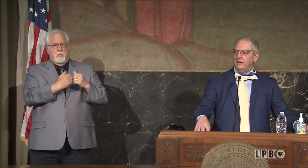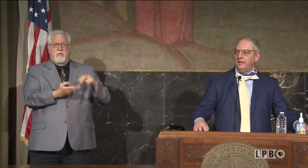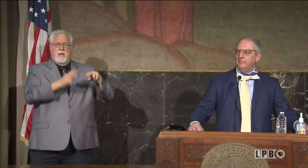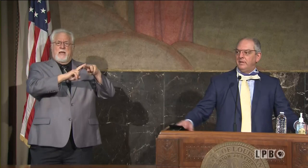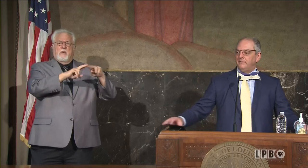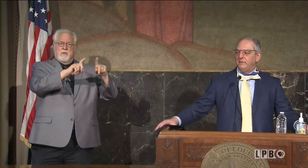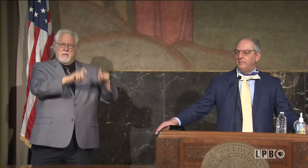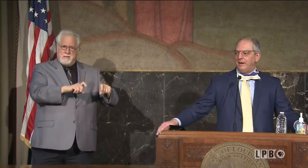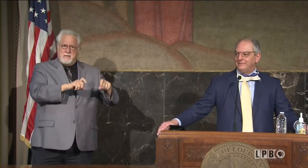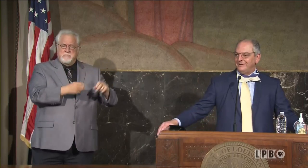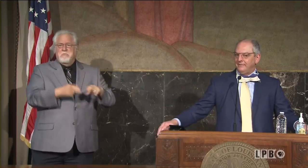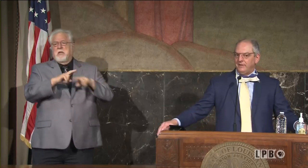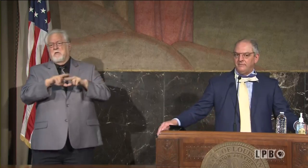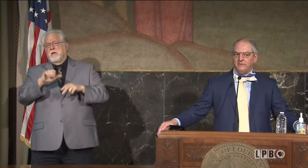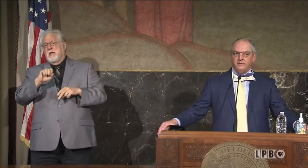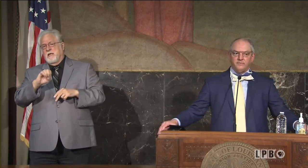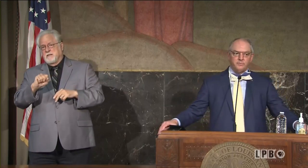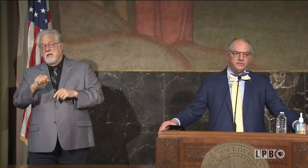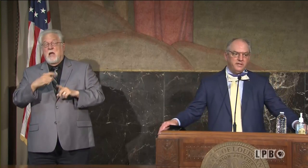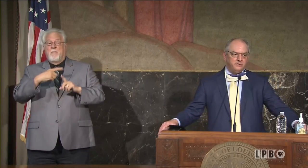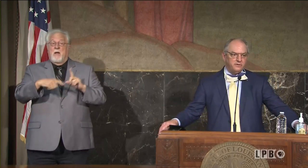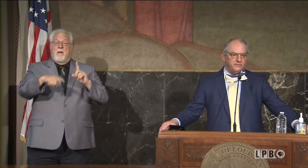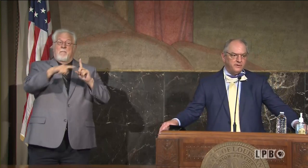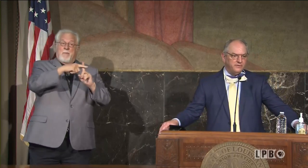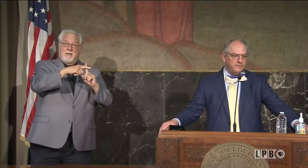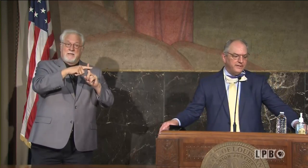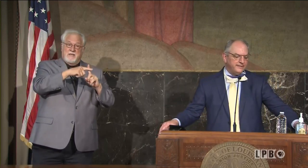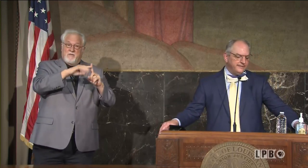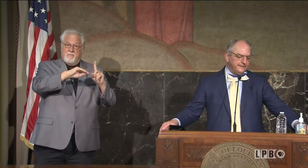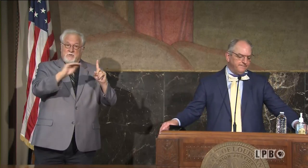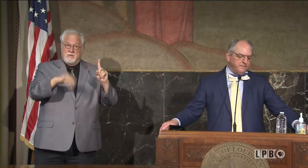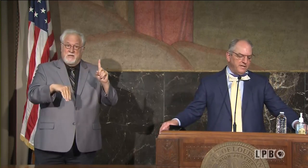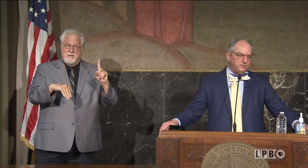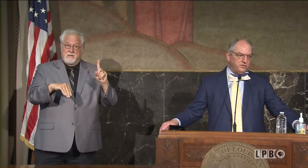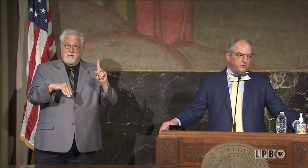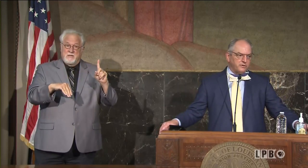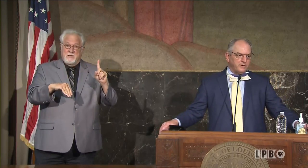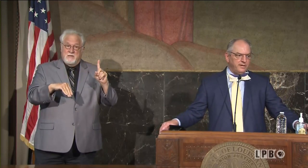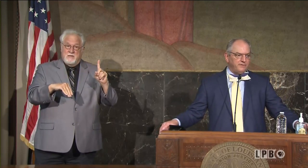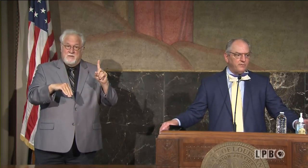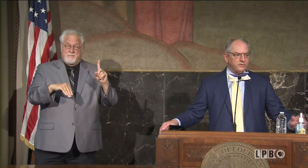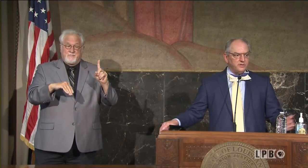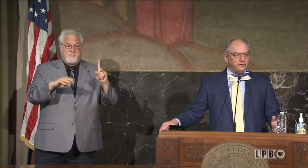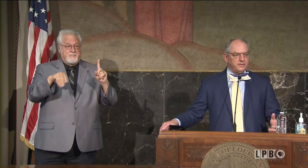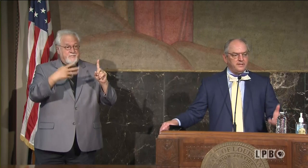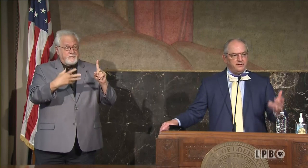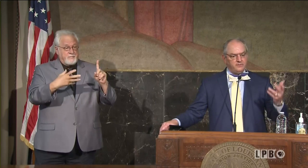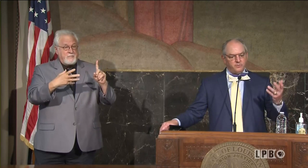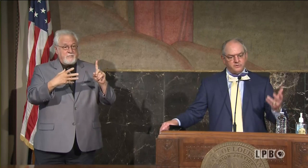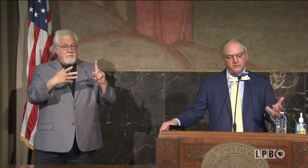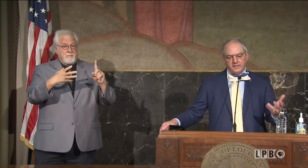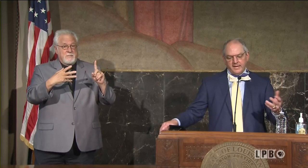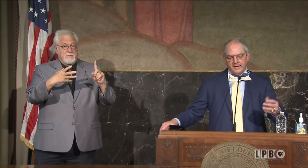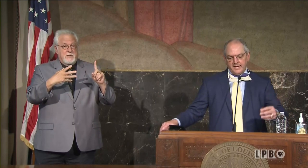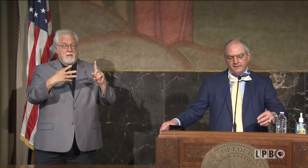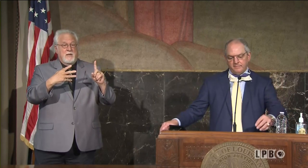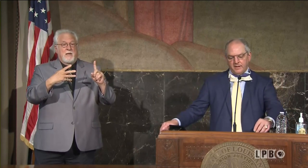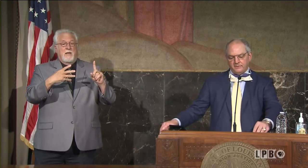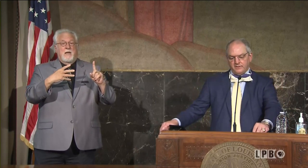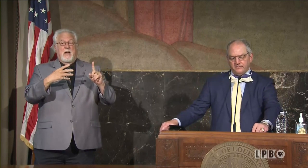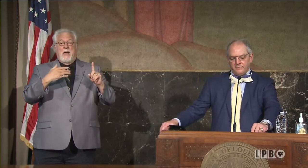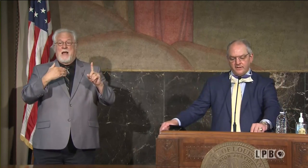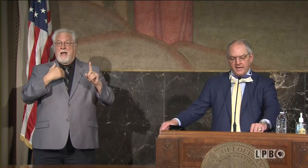testing. But if the positivity, if the percentage of tests that you're giving resulting in